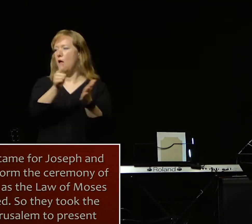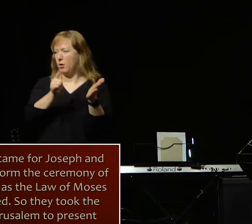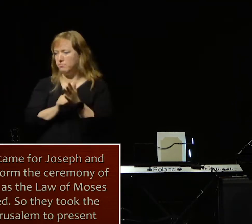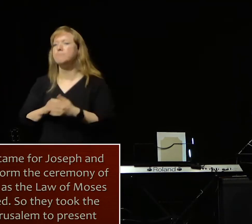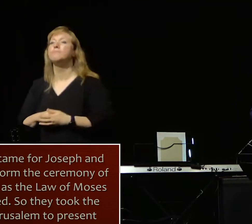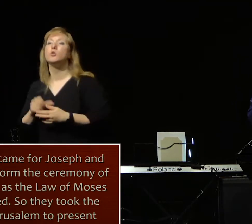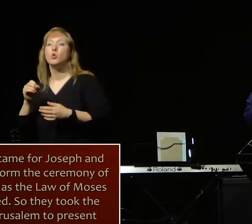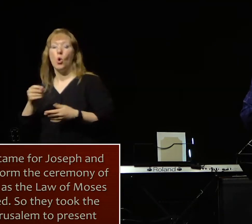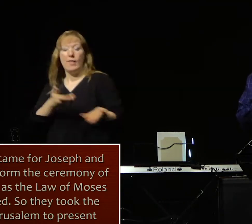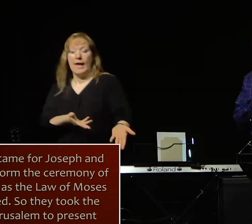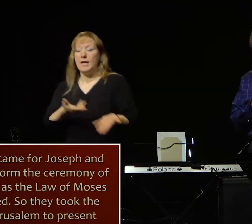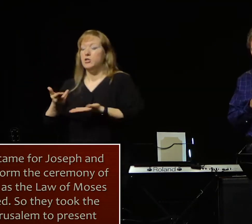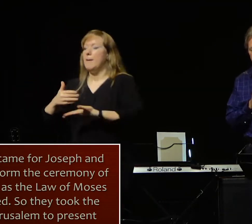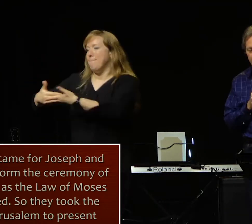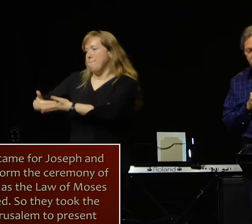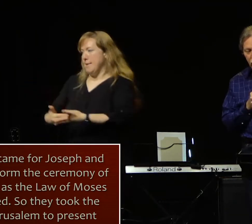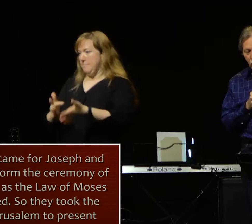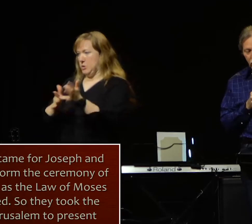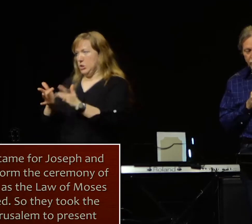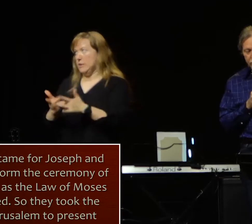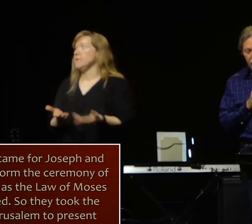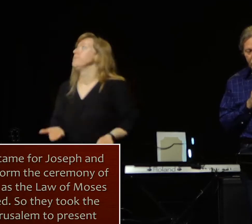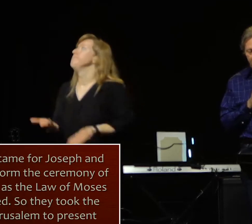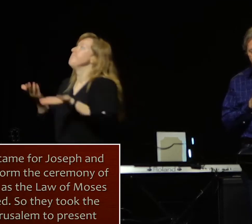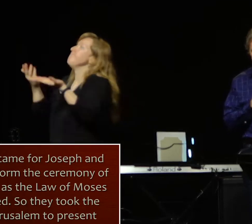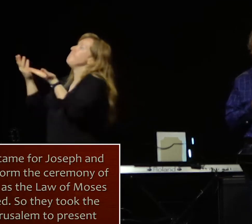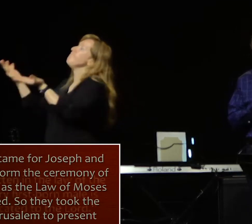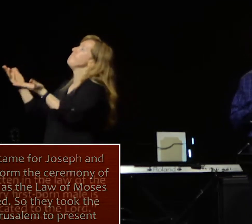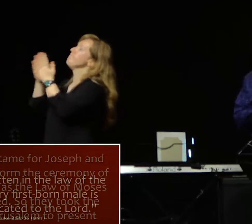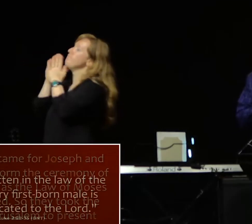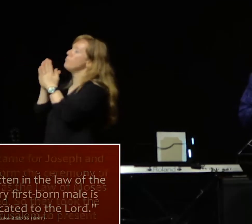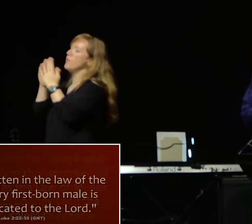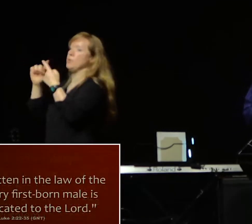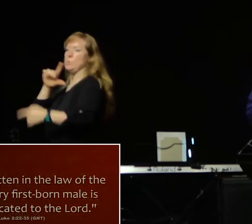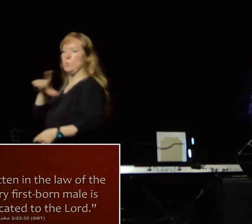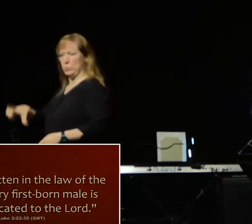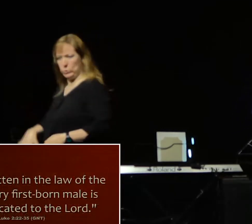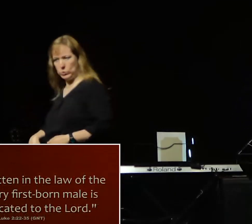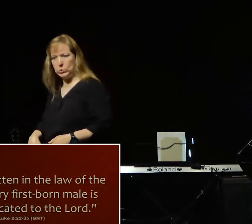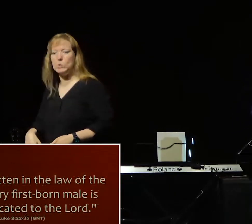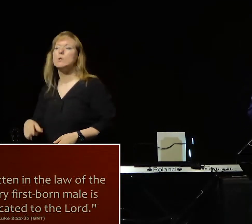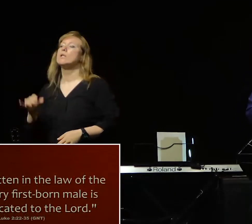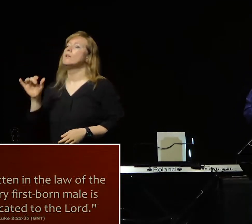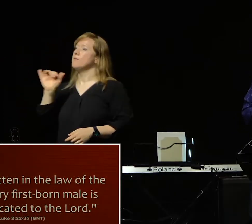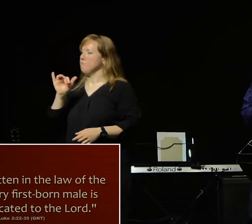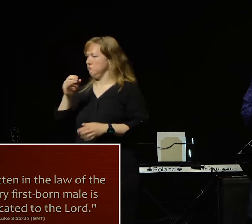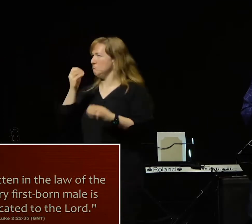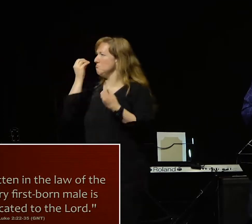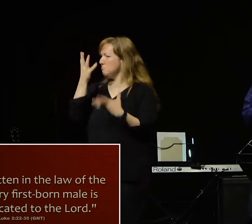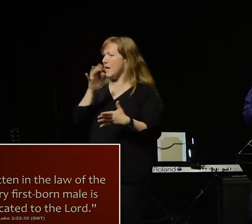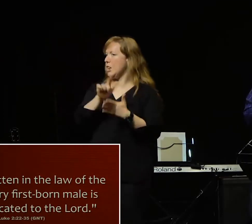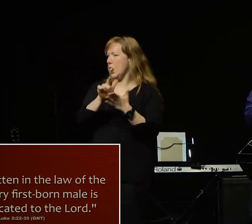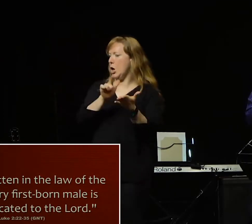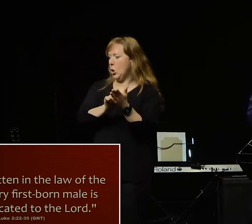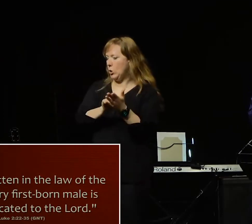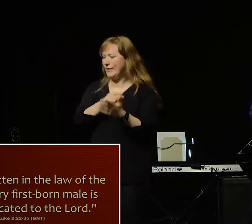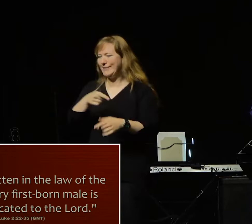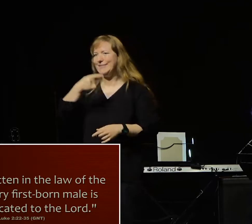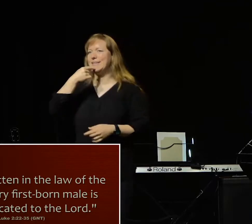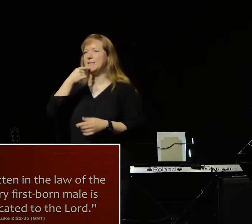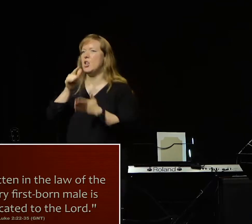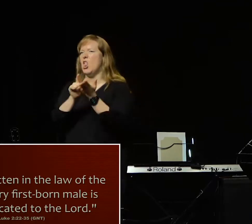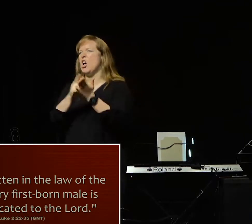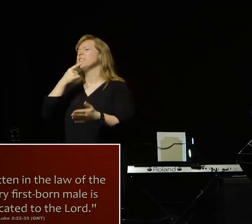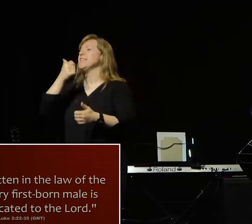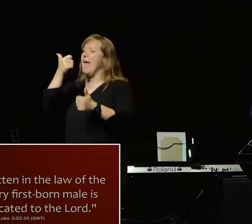child to Jerusalem to present him to the Lord, as it is written in the law of the Lord, 'Every firstborn male